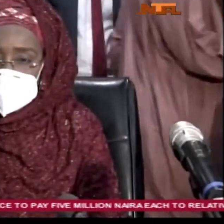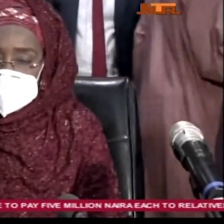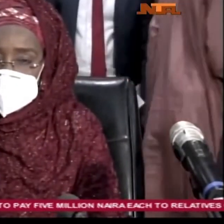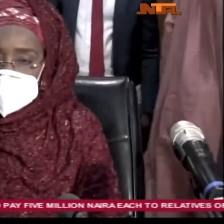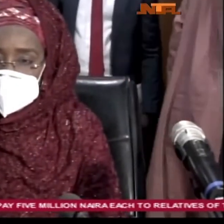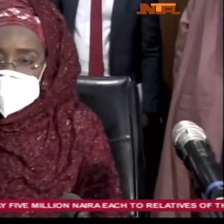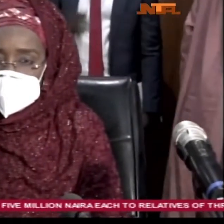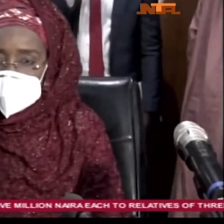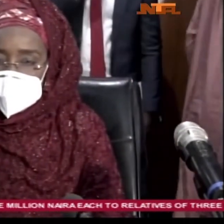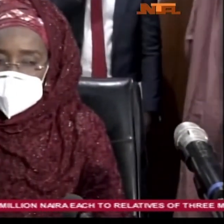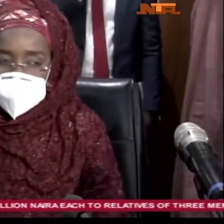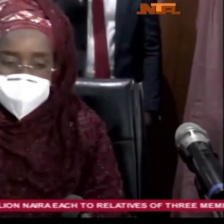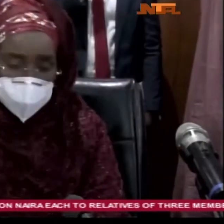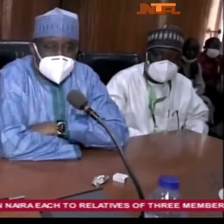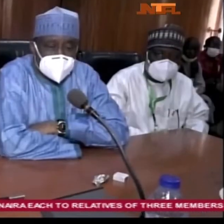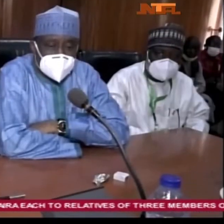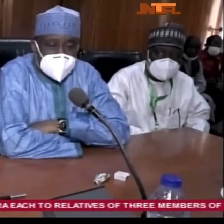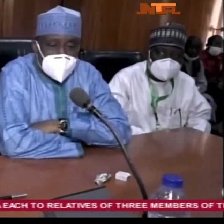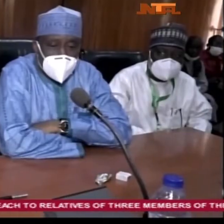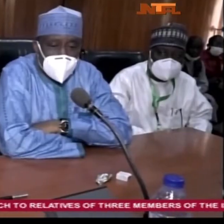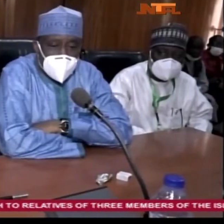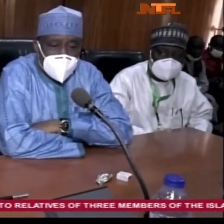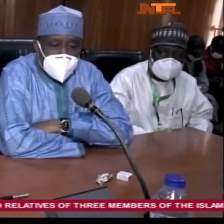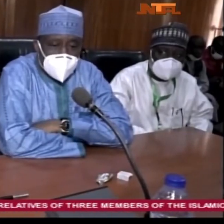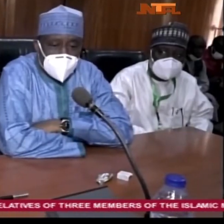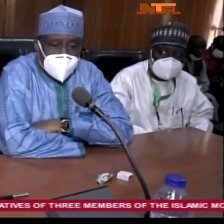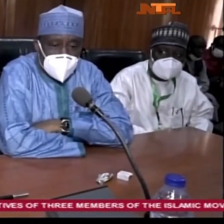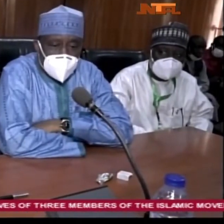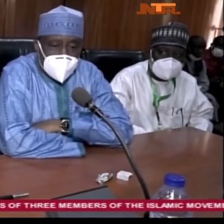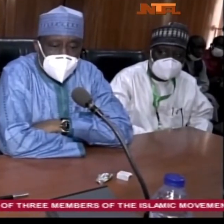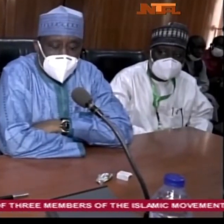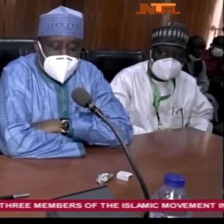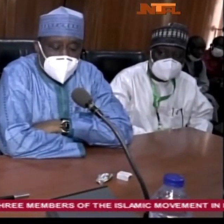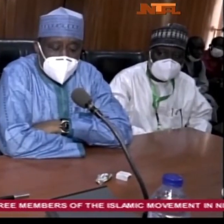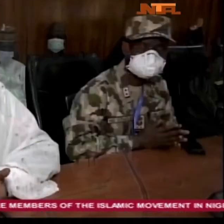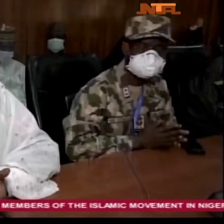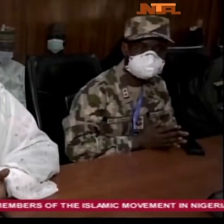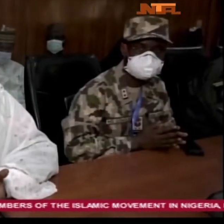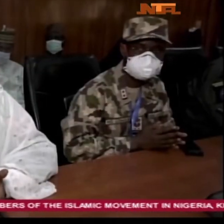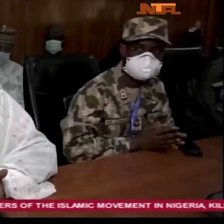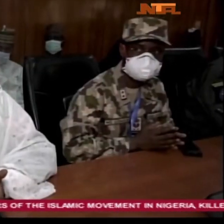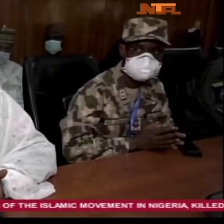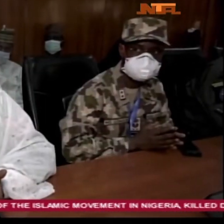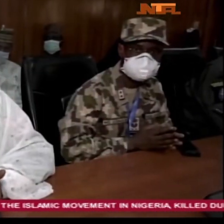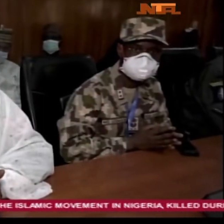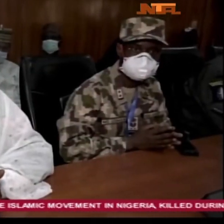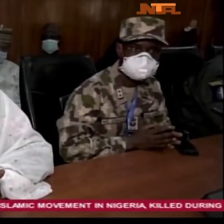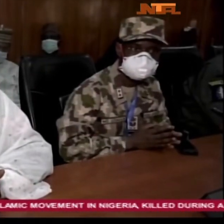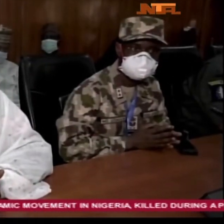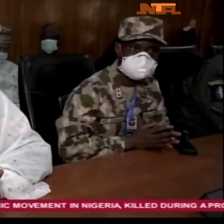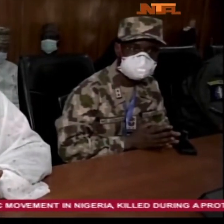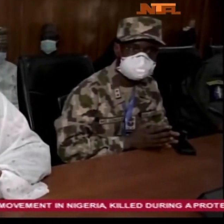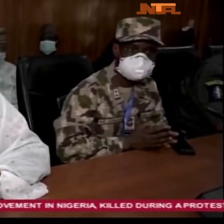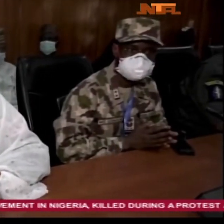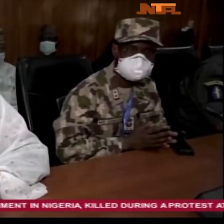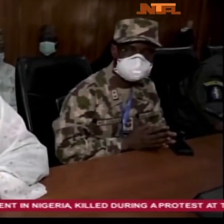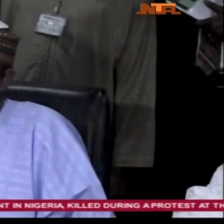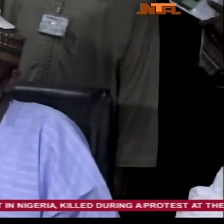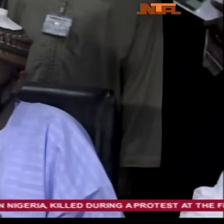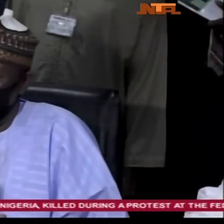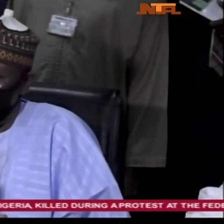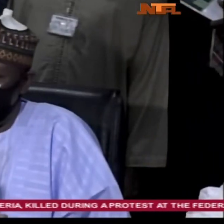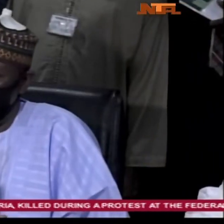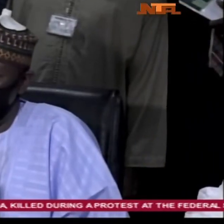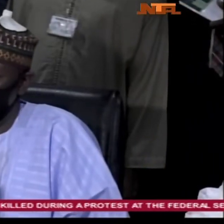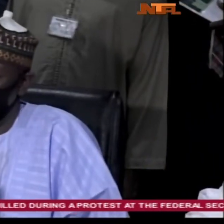tour of states recently affected by acts of terror and criminalities, which led to loss of lives and property. General Babagana Mungono, retired,